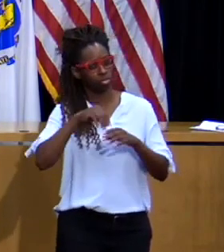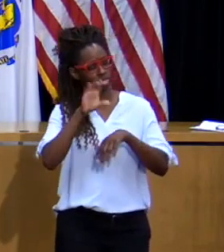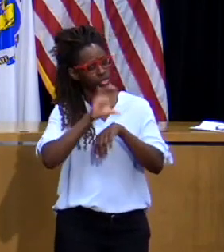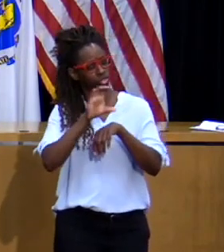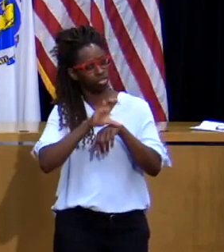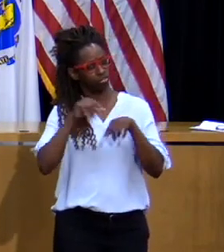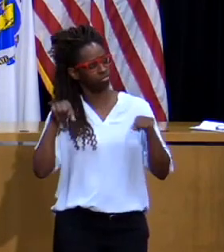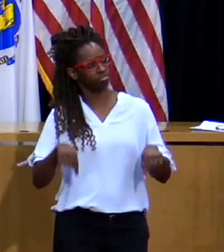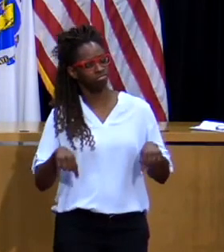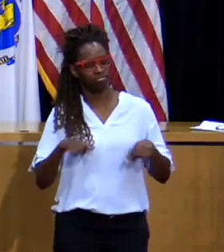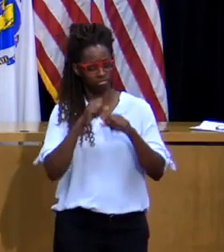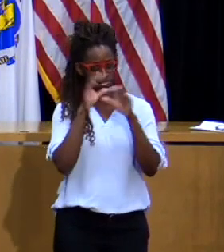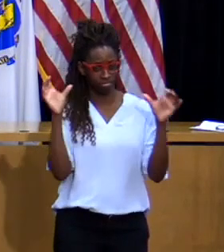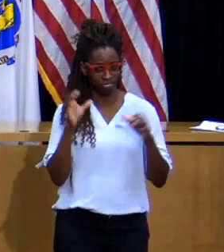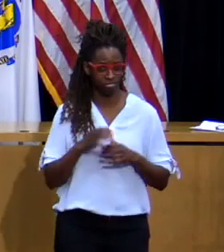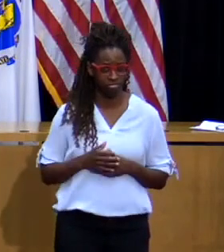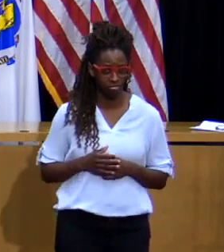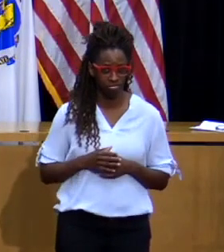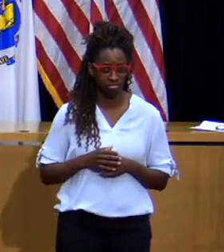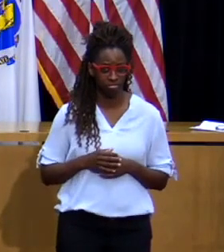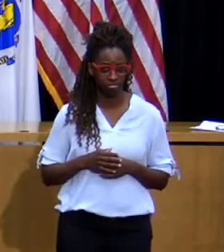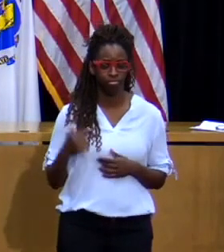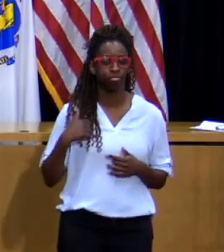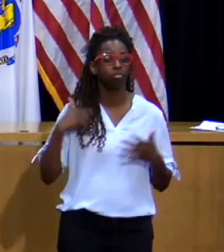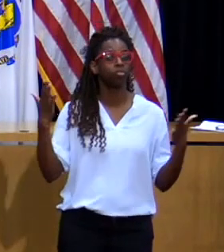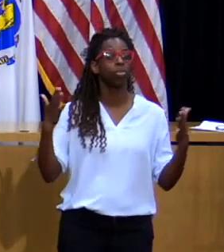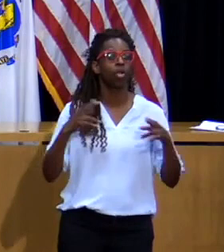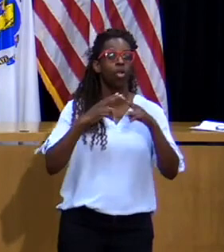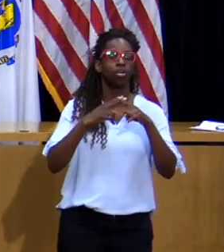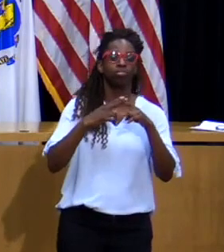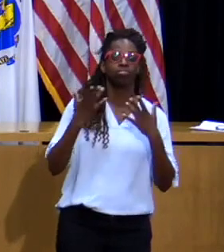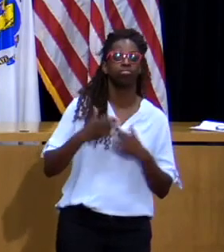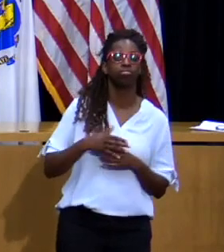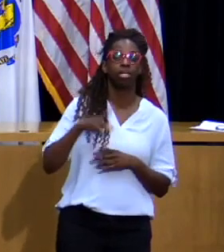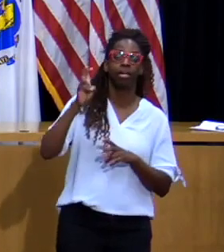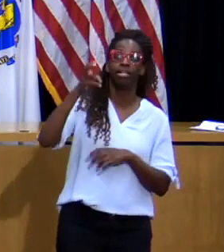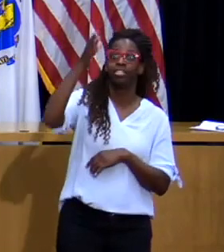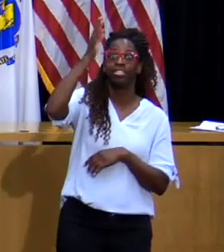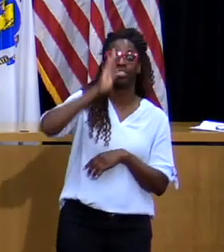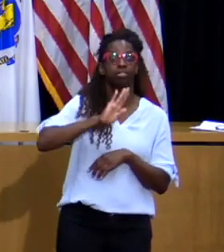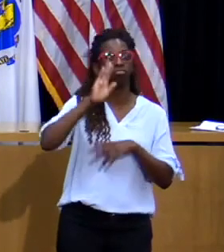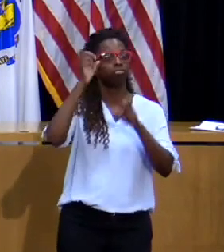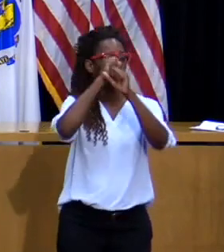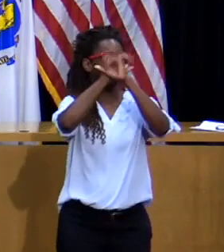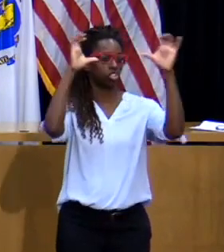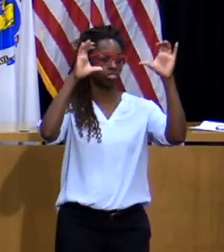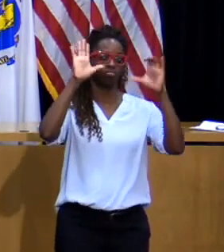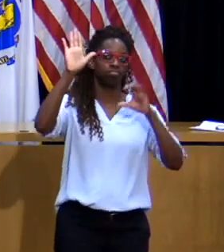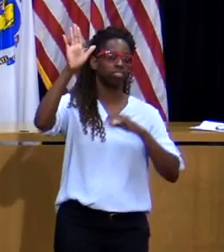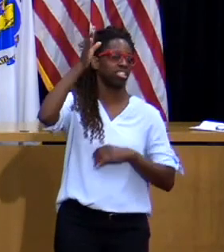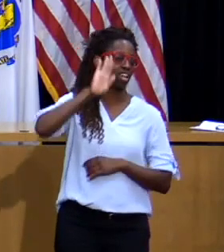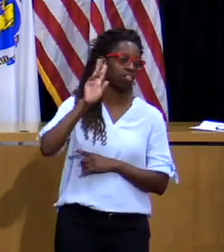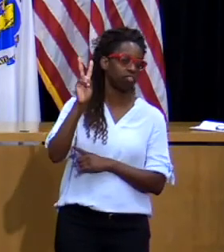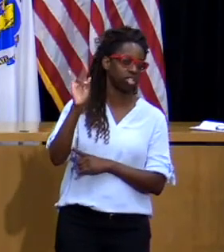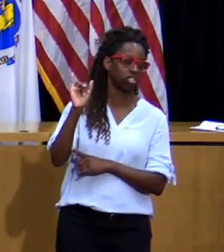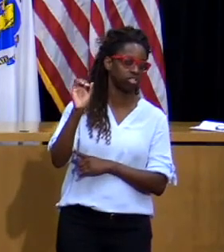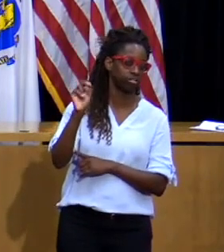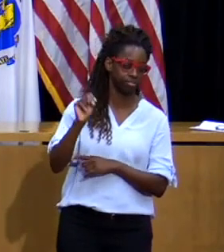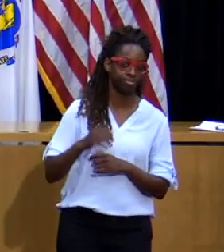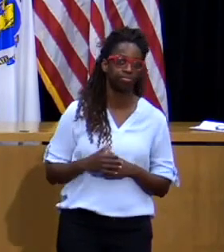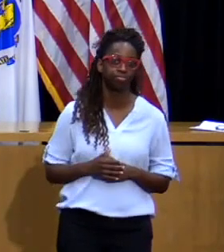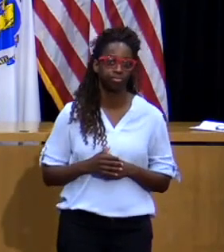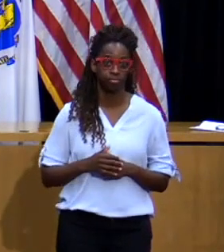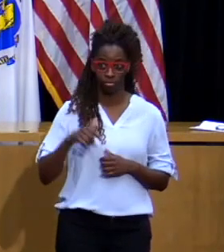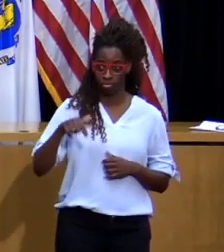Dei, in the image of God, because more than anything, this group that I belong to